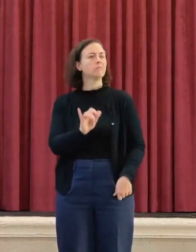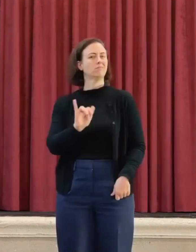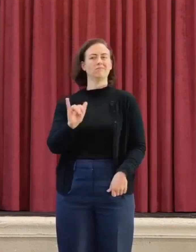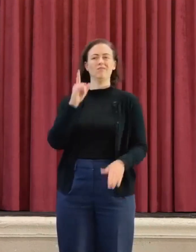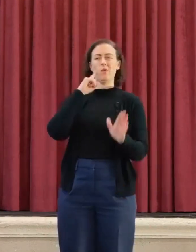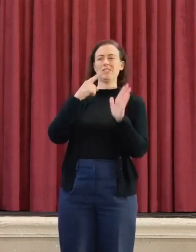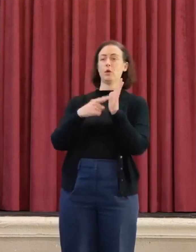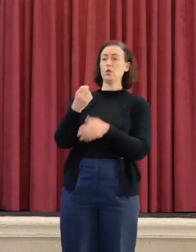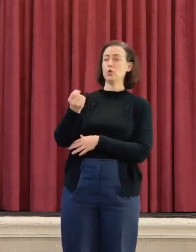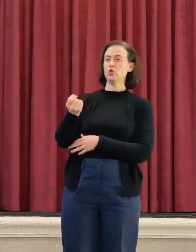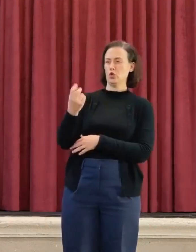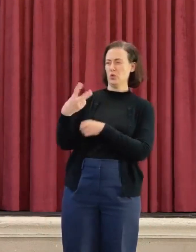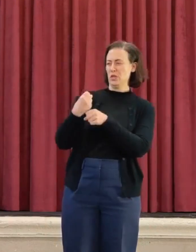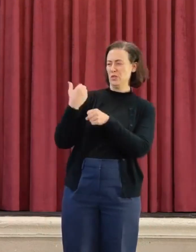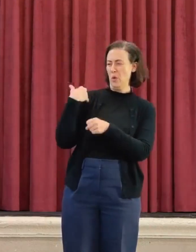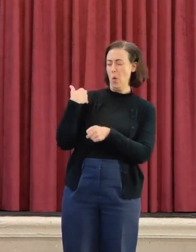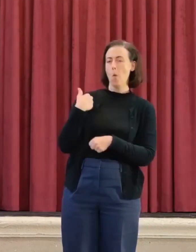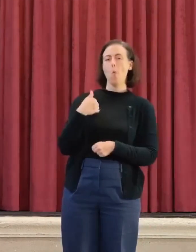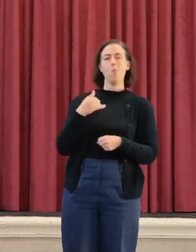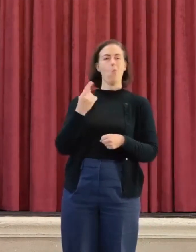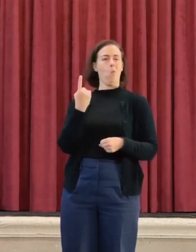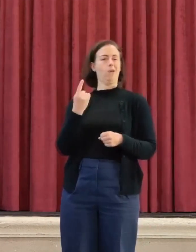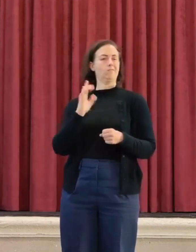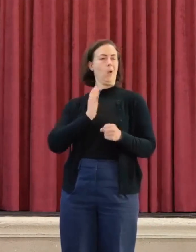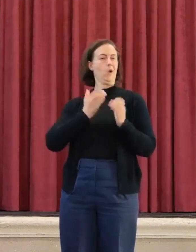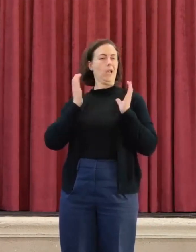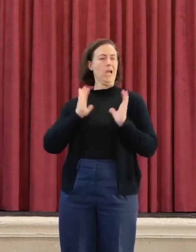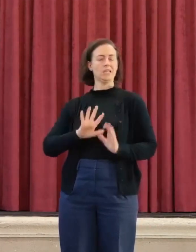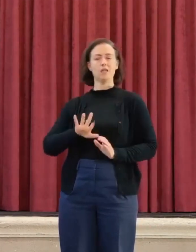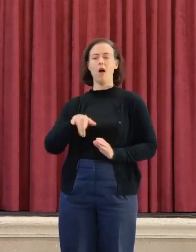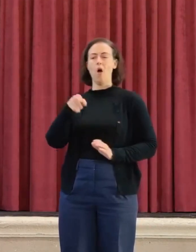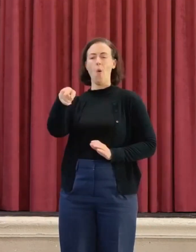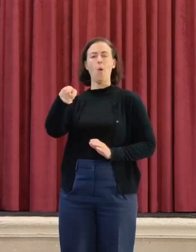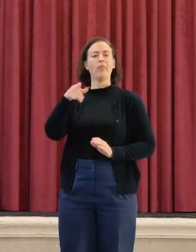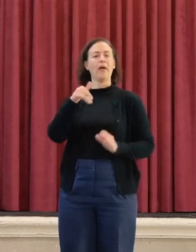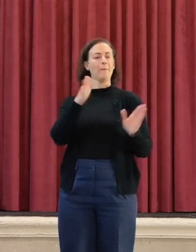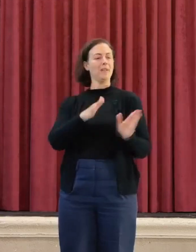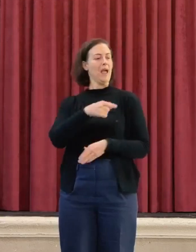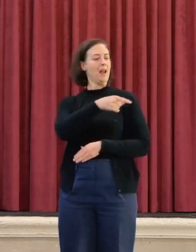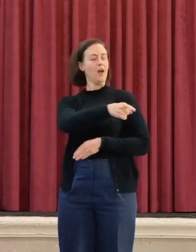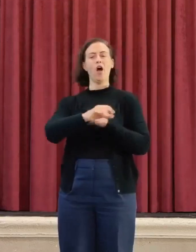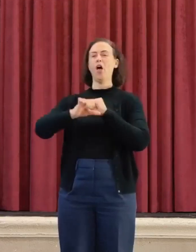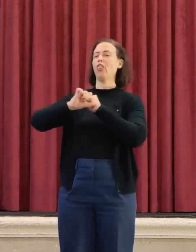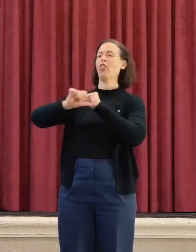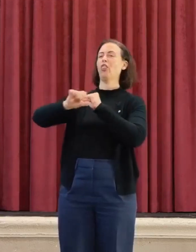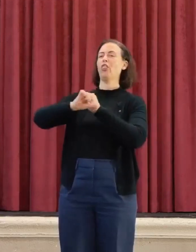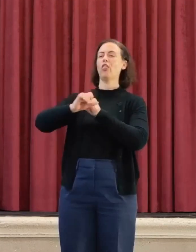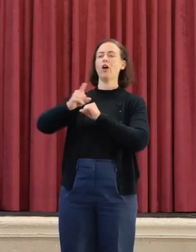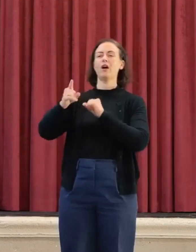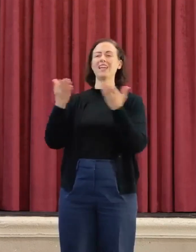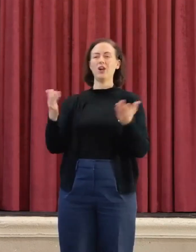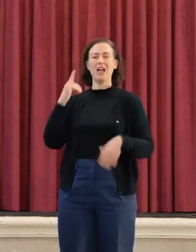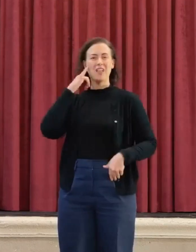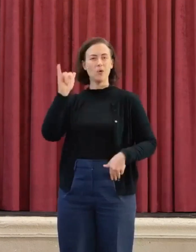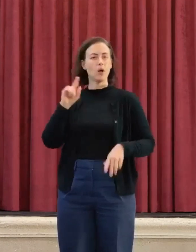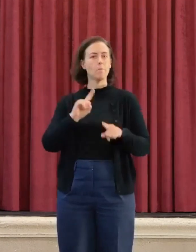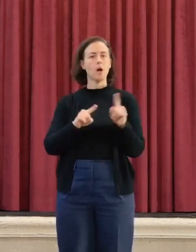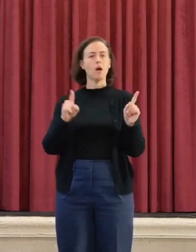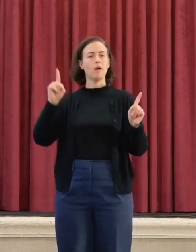they joined the plan, they advertised the benefits not available in California